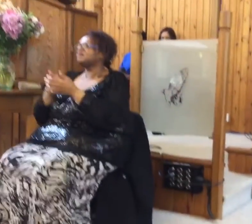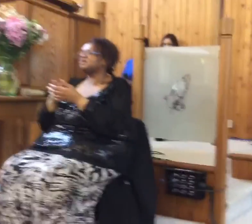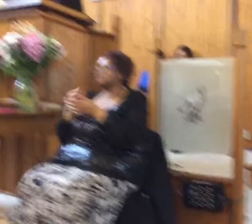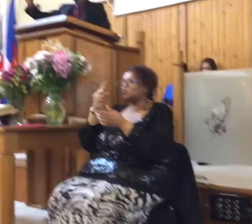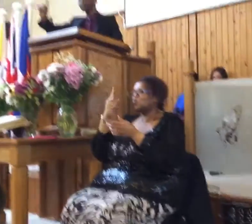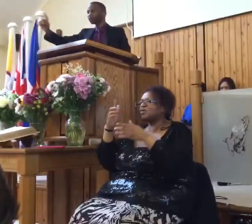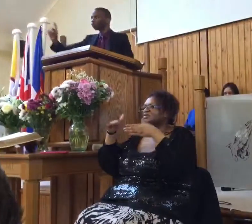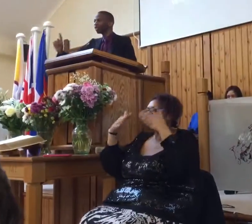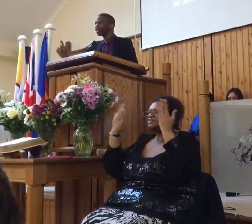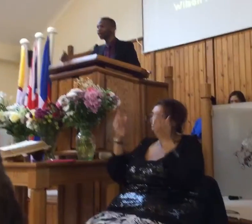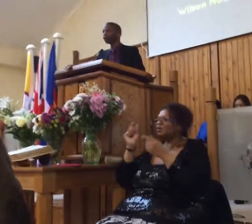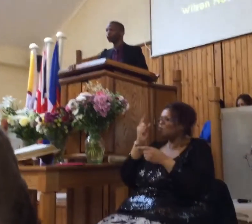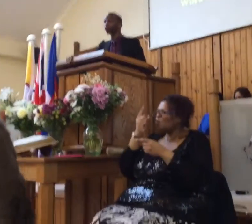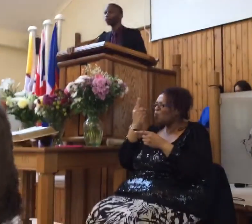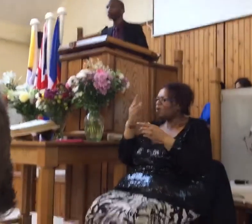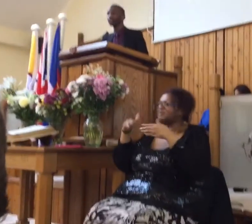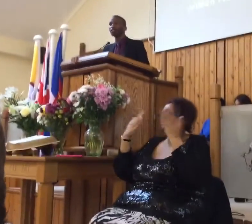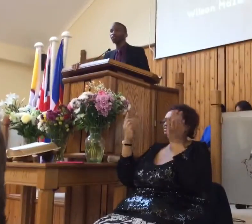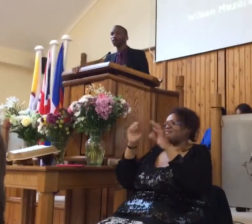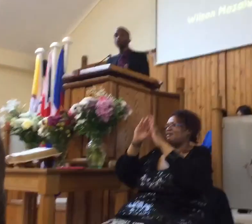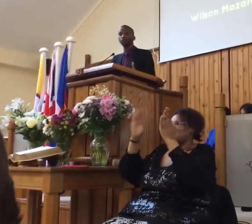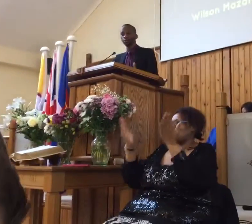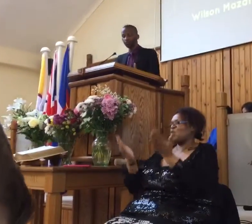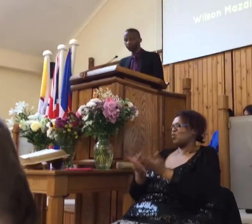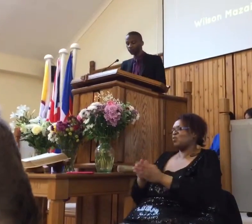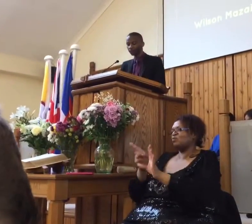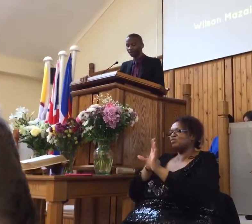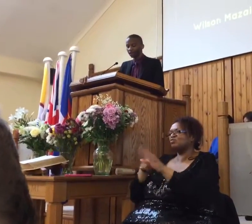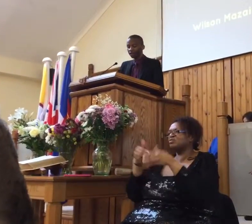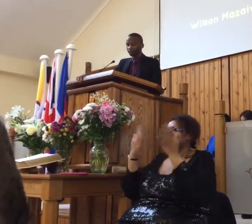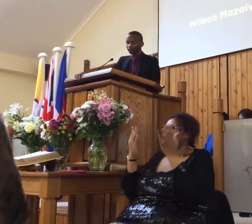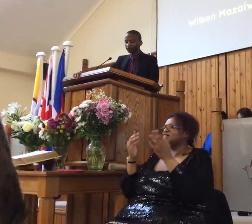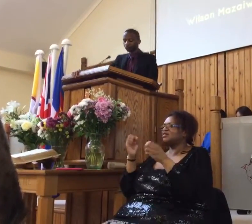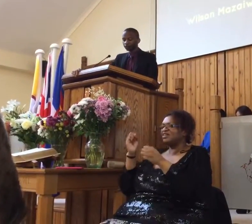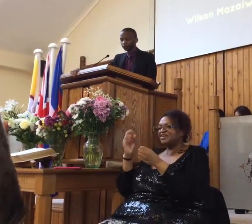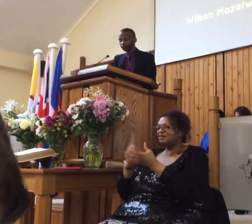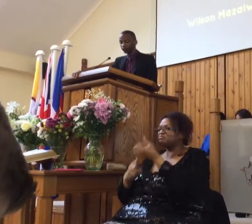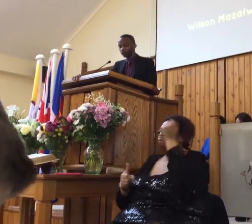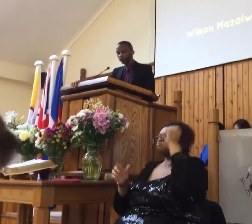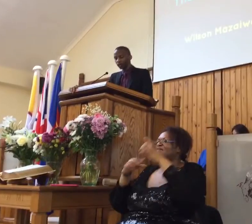one day, just one day of Global Youth Day is not going to do this for us.